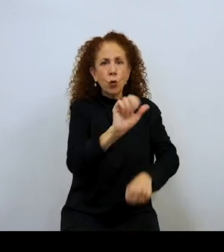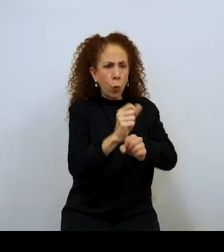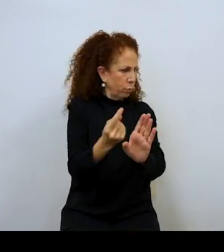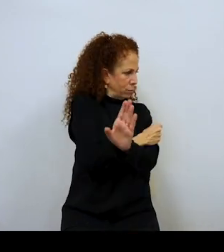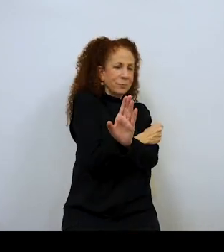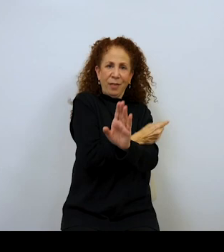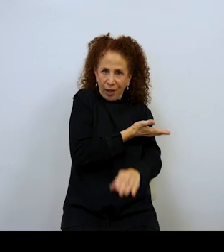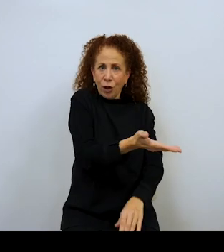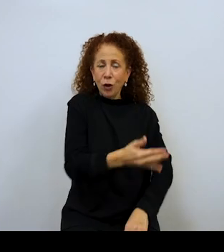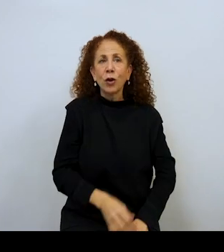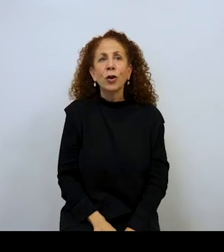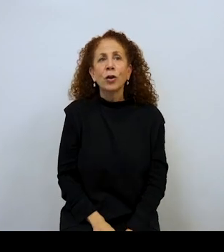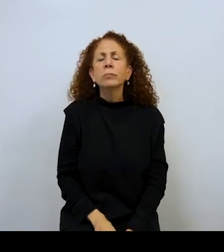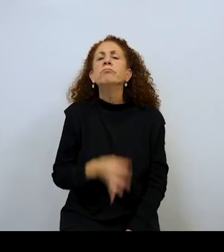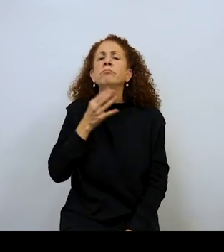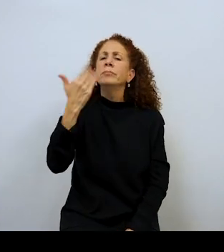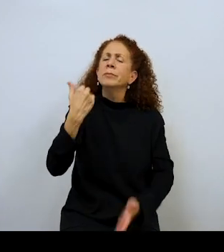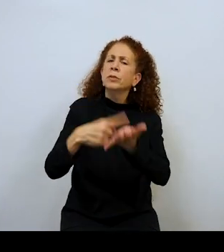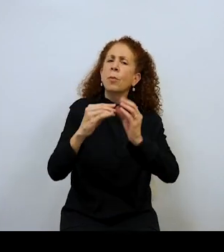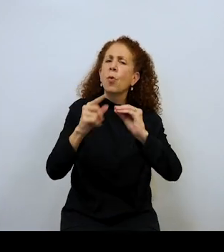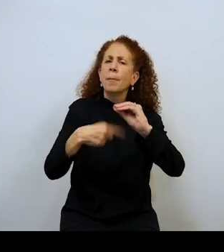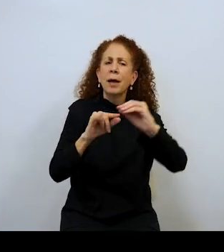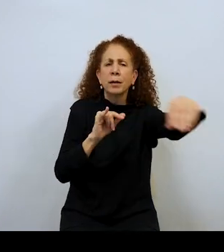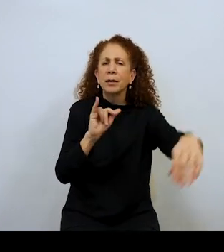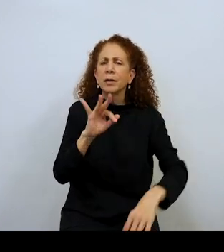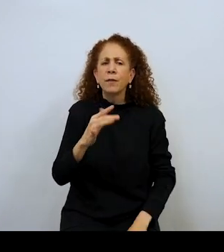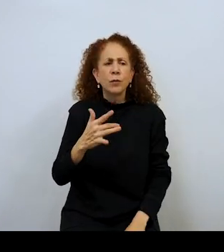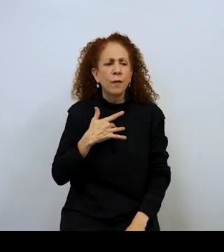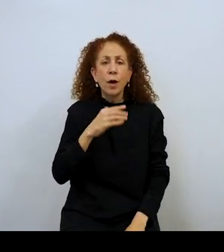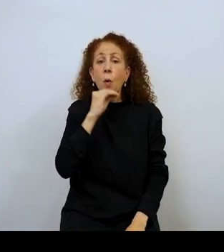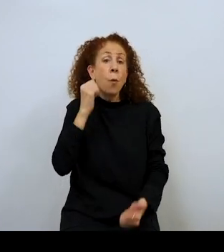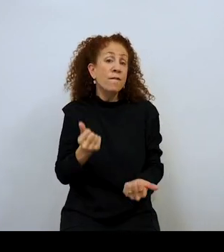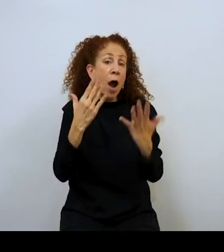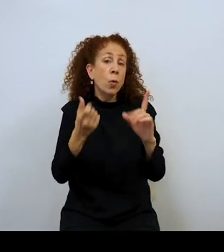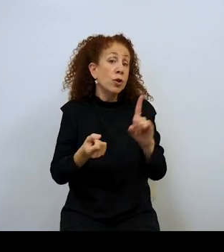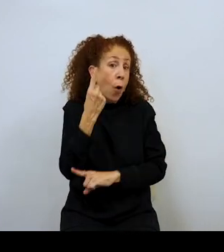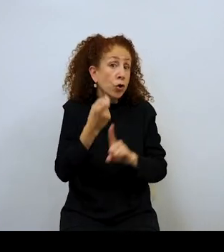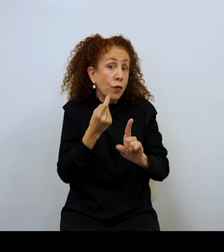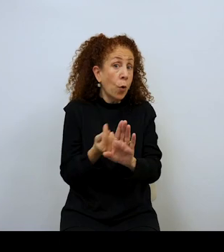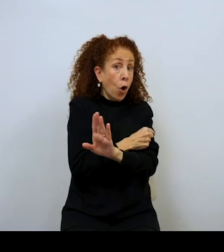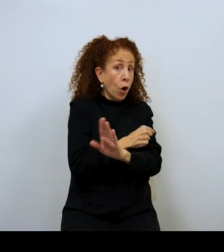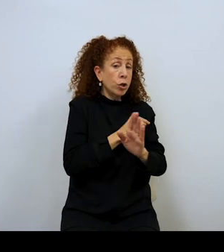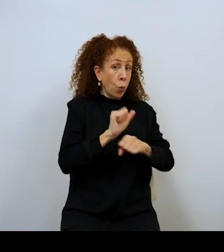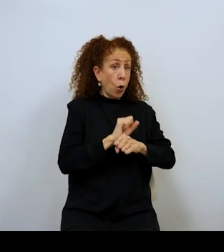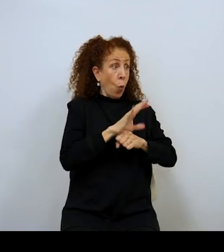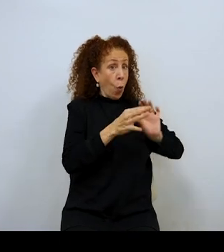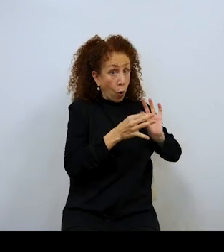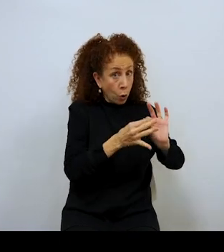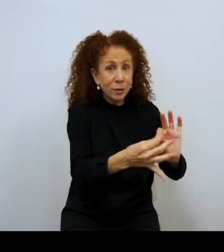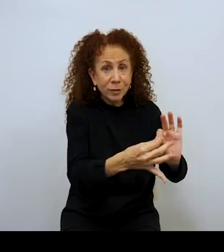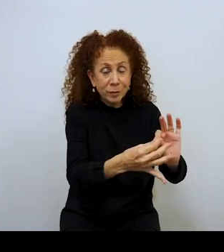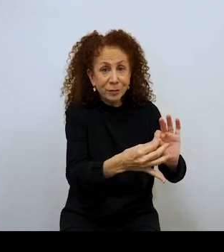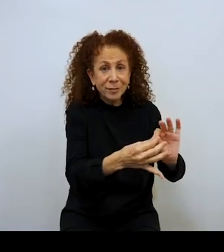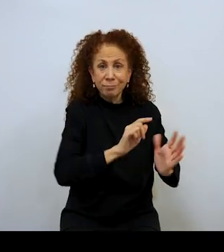I guess I would like to hear about whether you felt Homefire was a departure from your earlier work, or is it somehow part of the same trajectory? Because